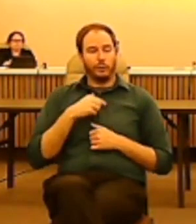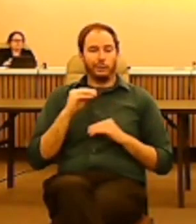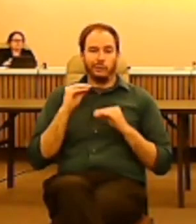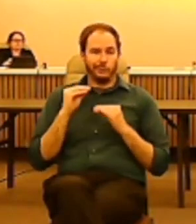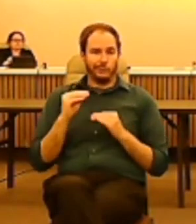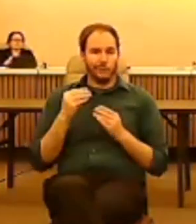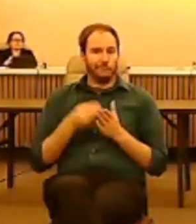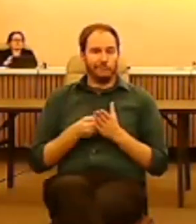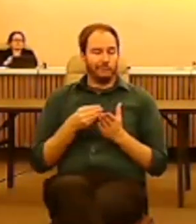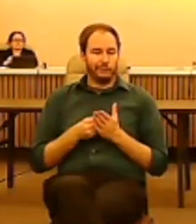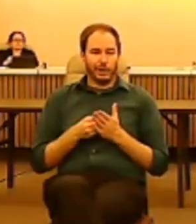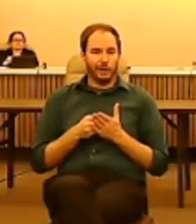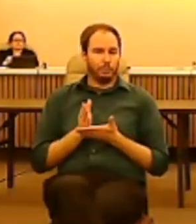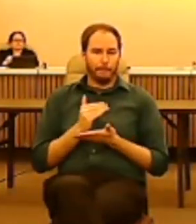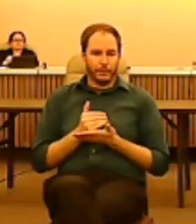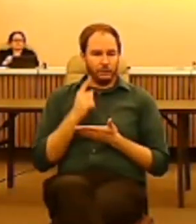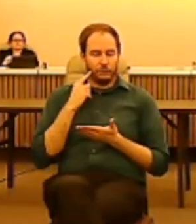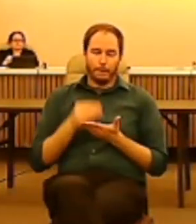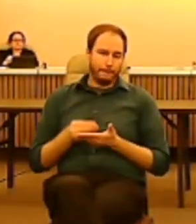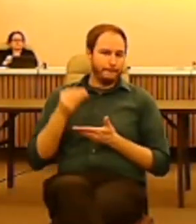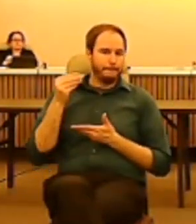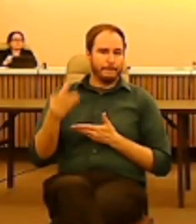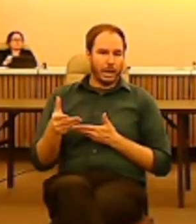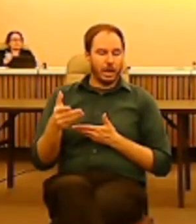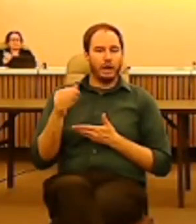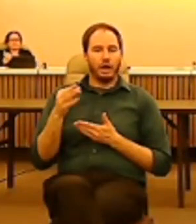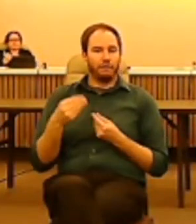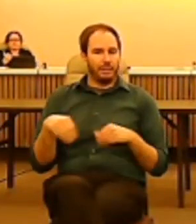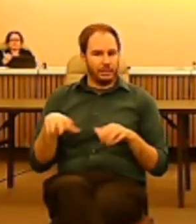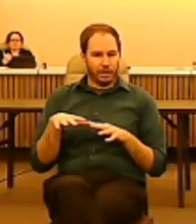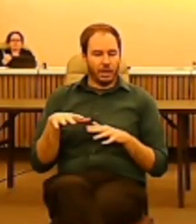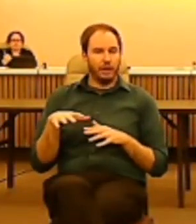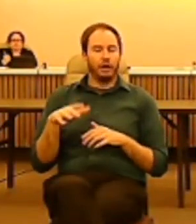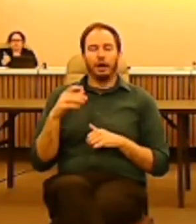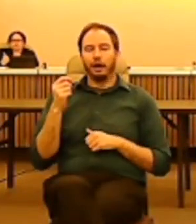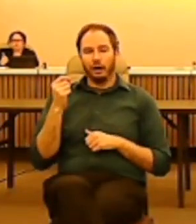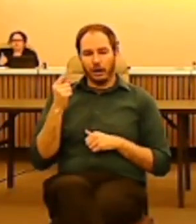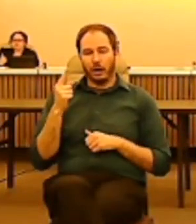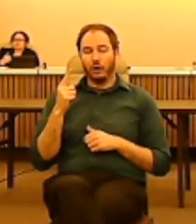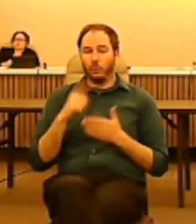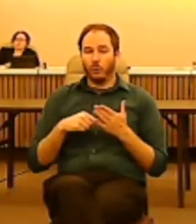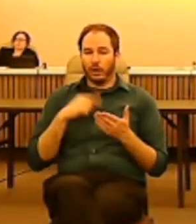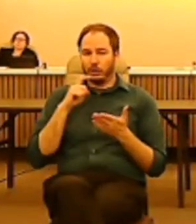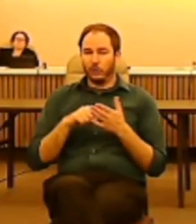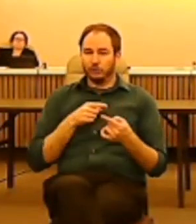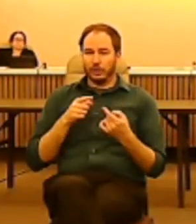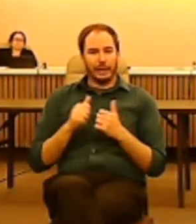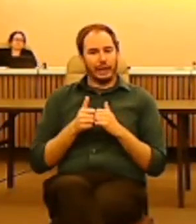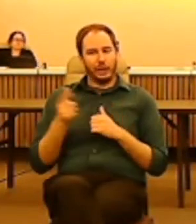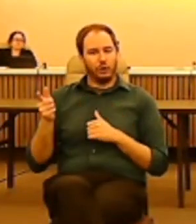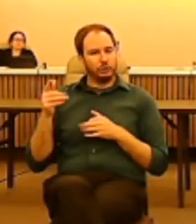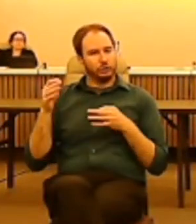any funds budgeted for the purchase acquisition of land. The challenge I see with that is, how do you